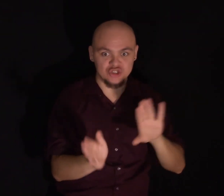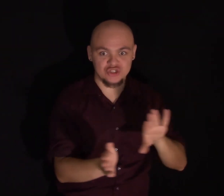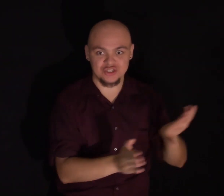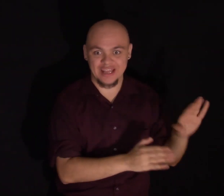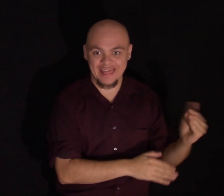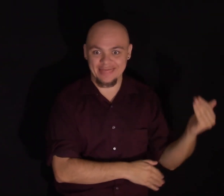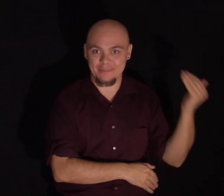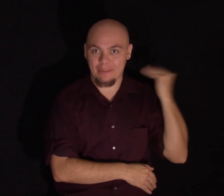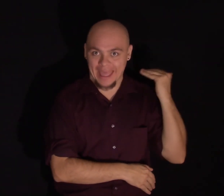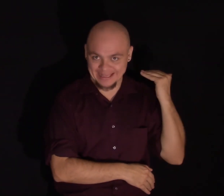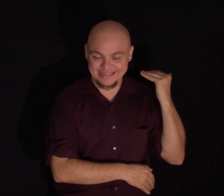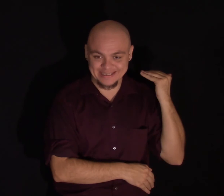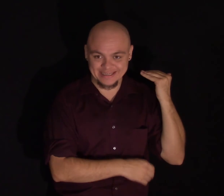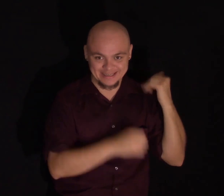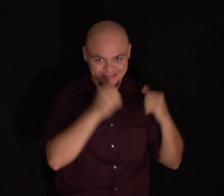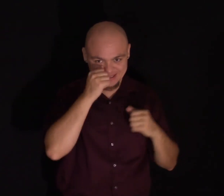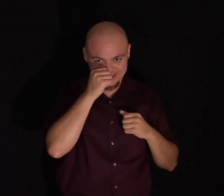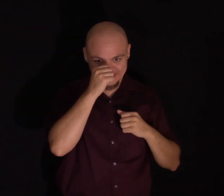past